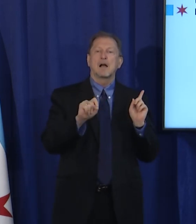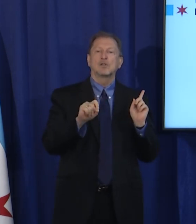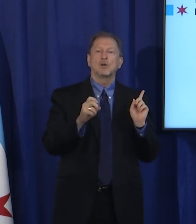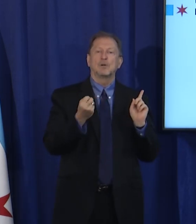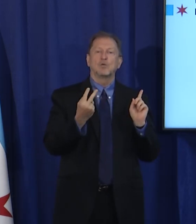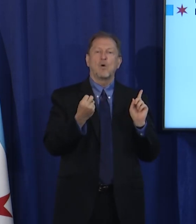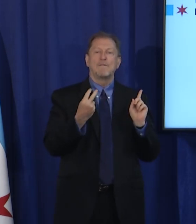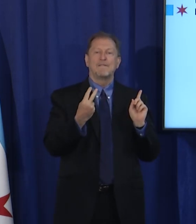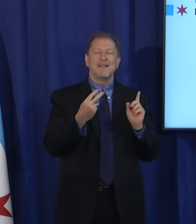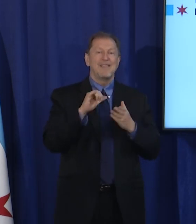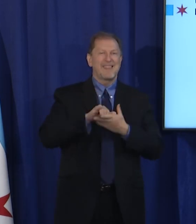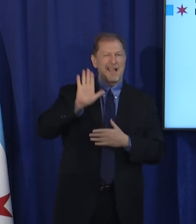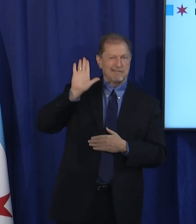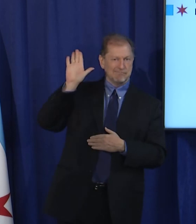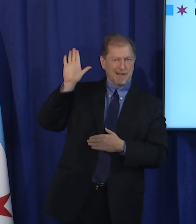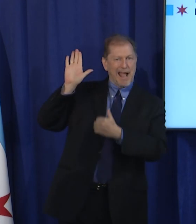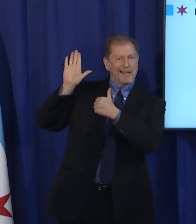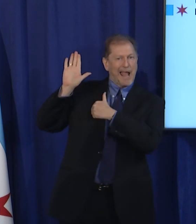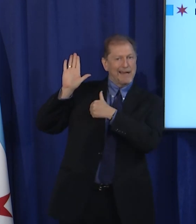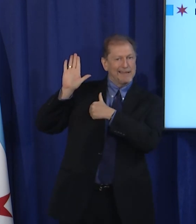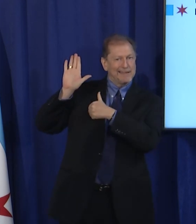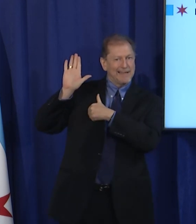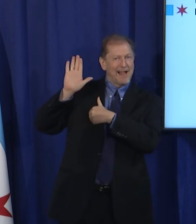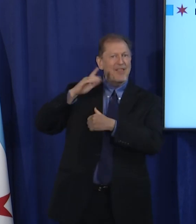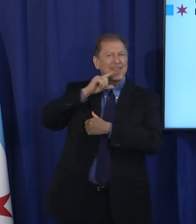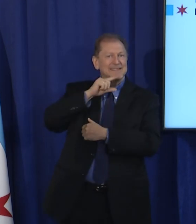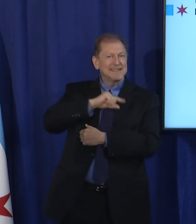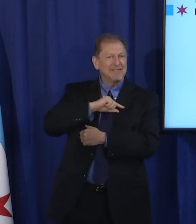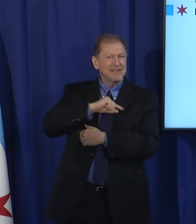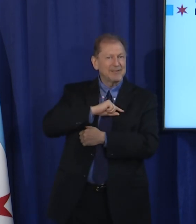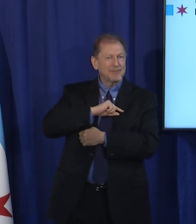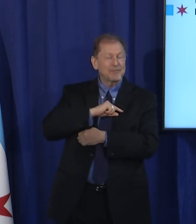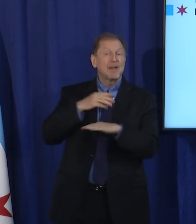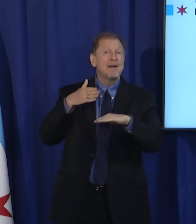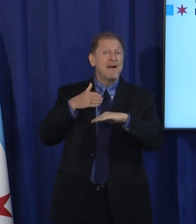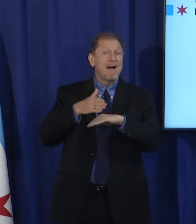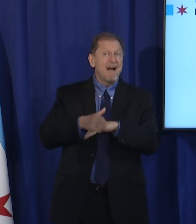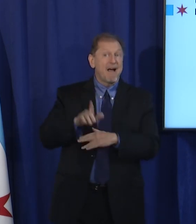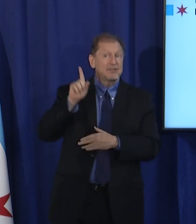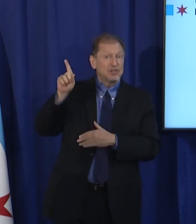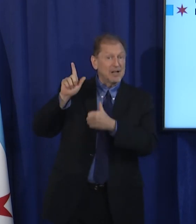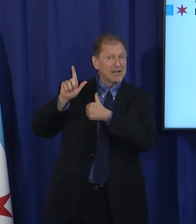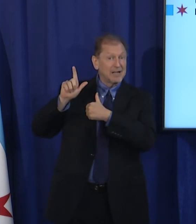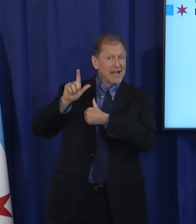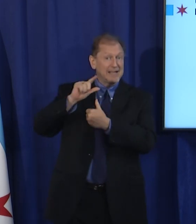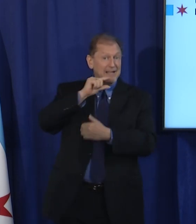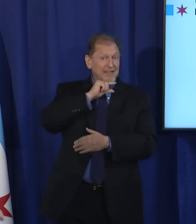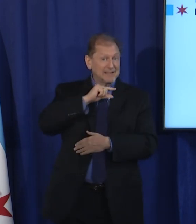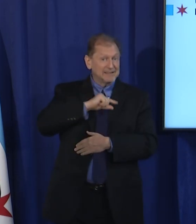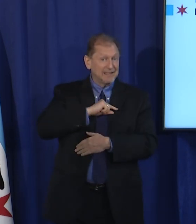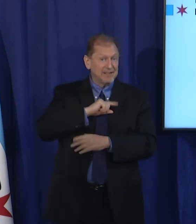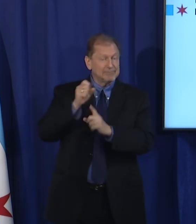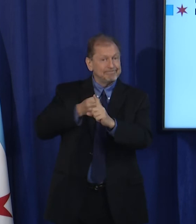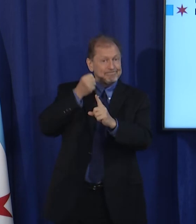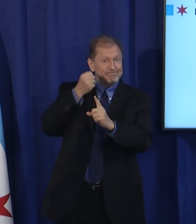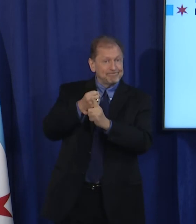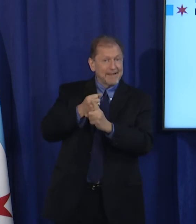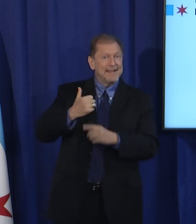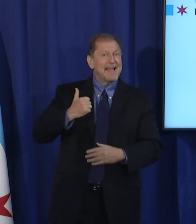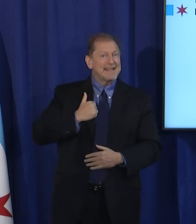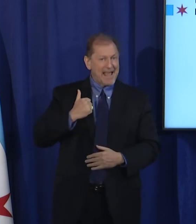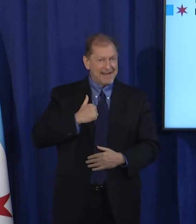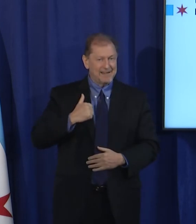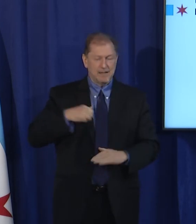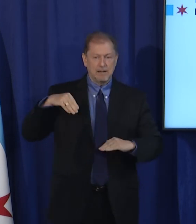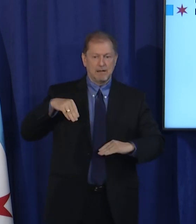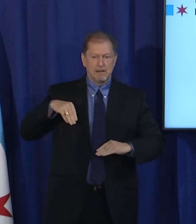Canadian Thanksgiving. After the Canadian Thanksgiving, unfortunately, Canada saw a